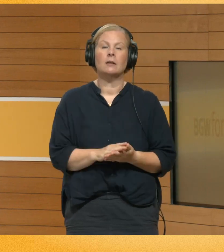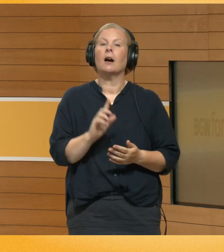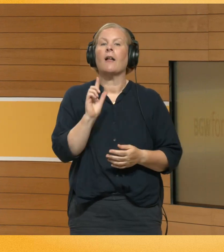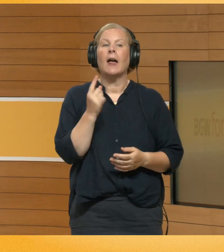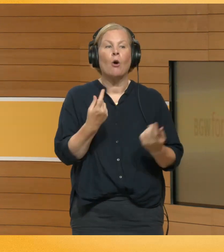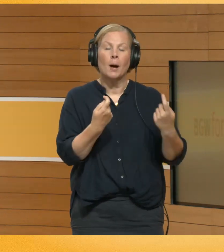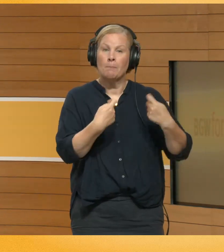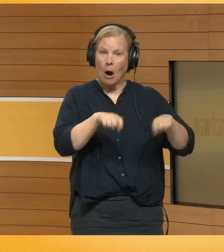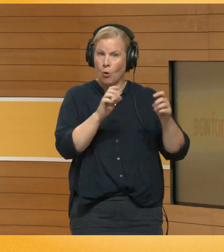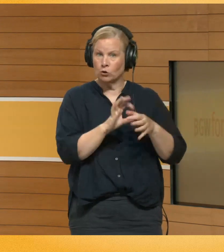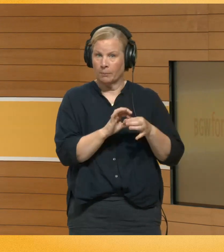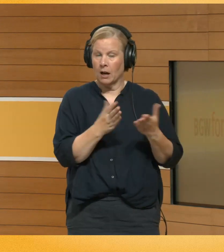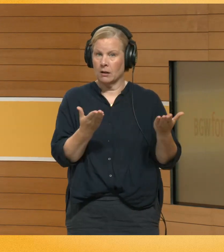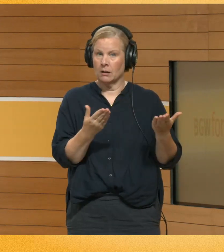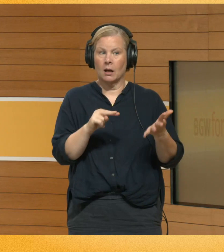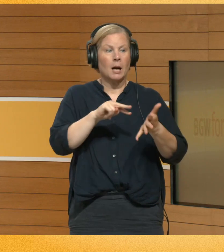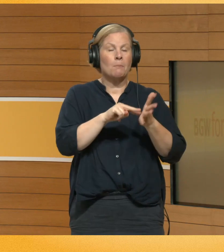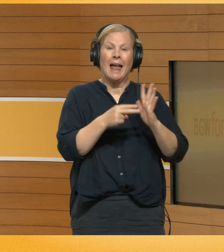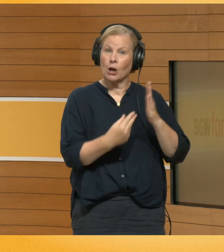and also what to